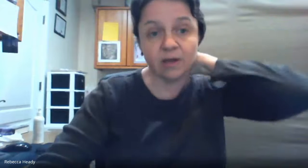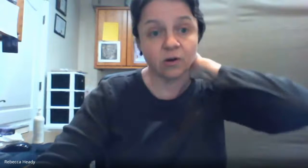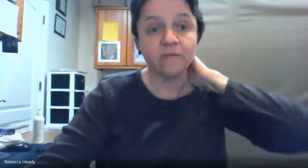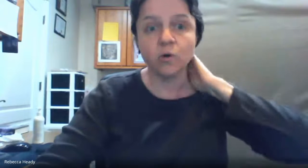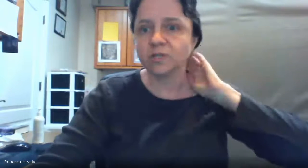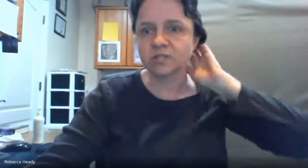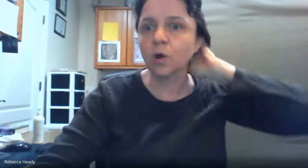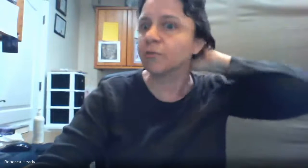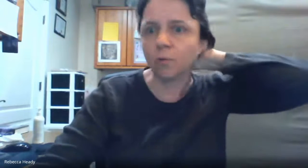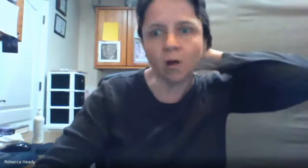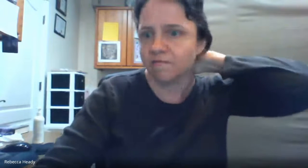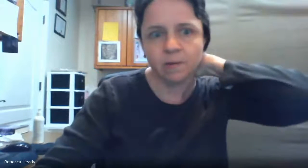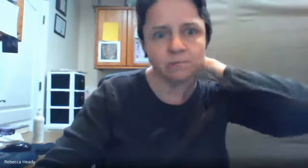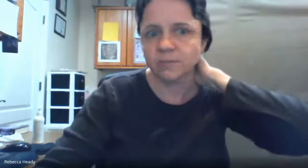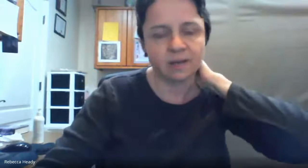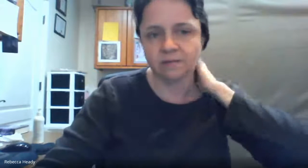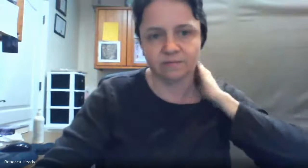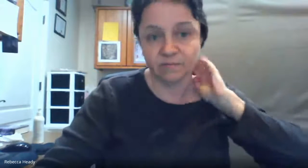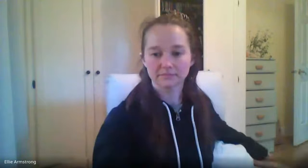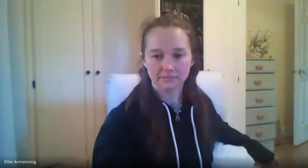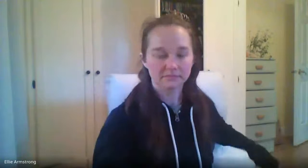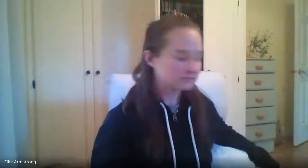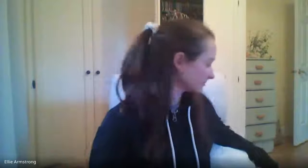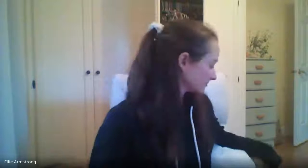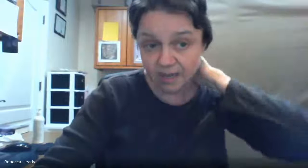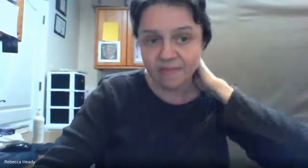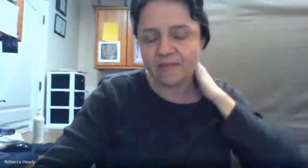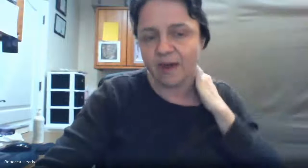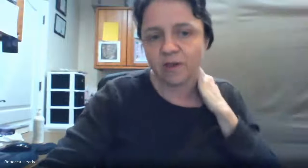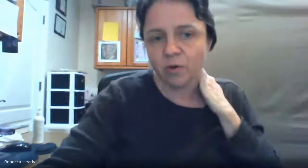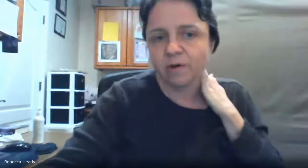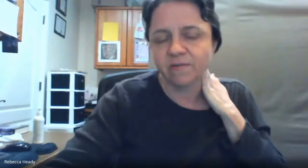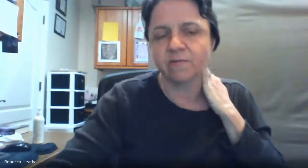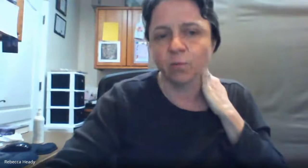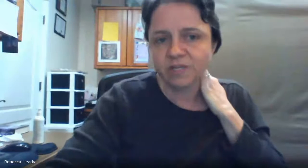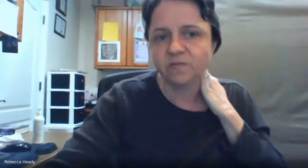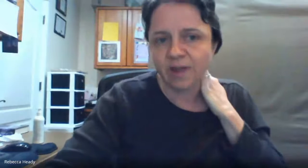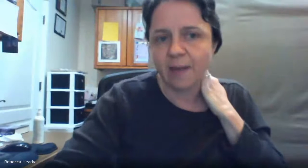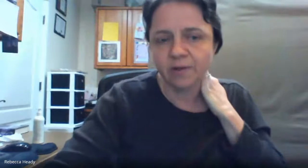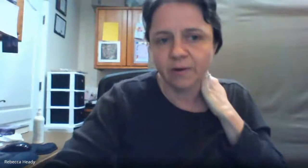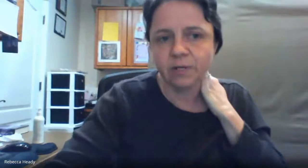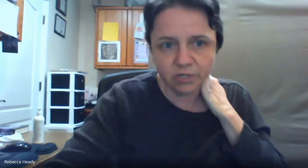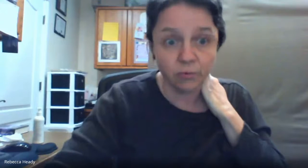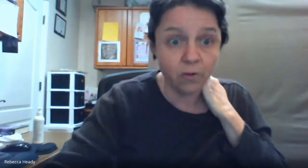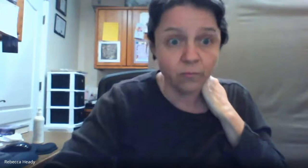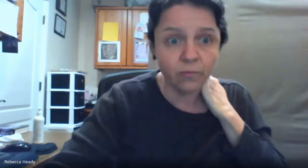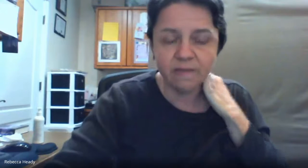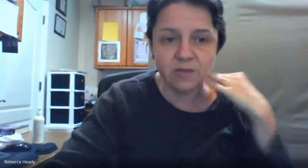It'll give you, just go through all of them, starting at the beginning, and then that'll give you a good feel for which vocabulary you don't know. And then you